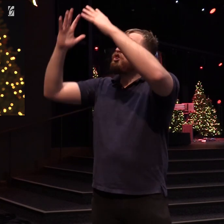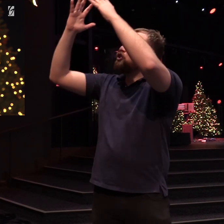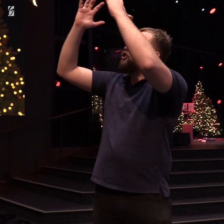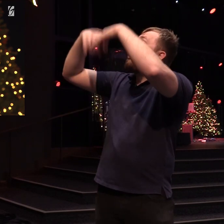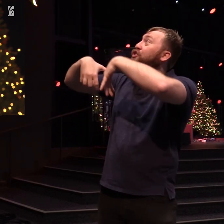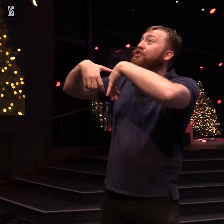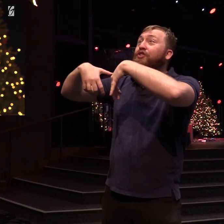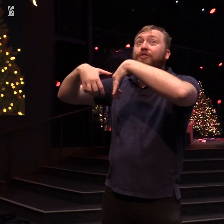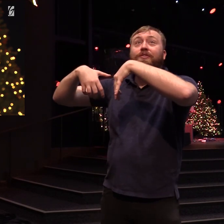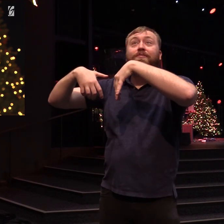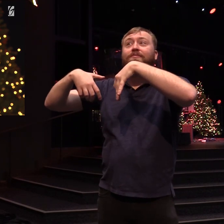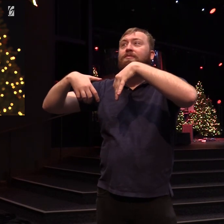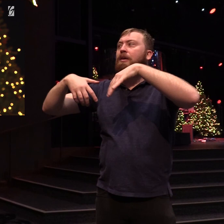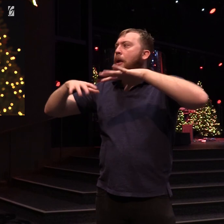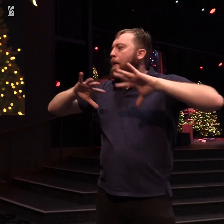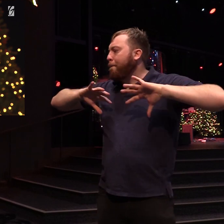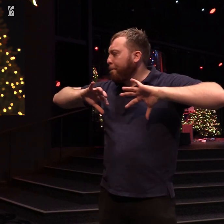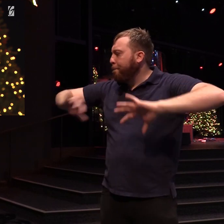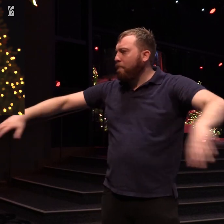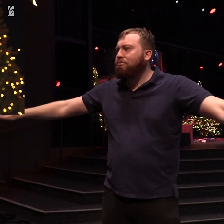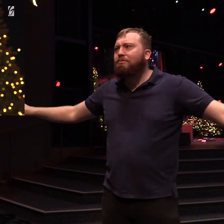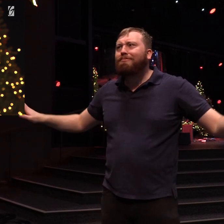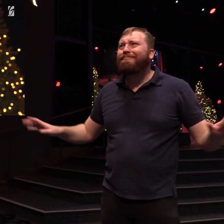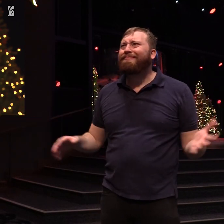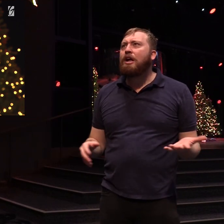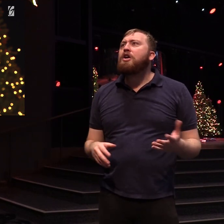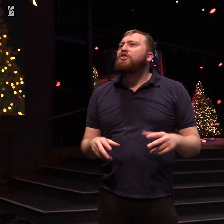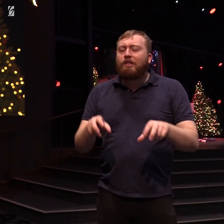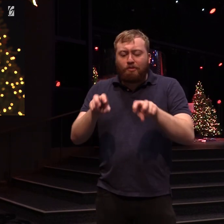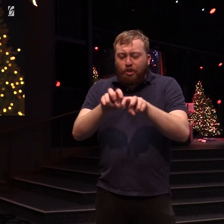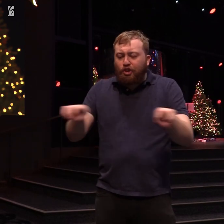were down, and bricks covered the pews.